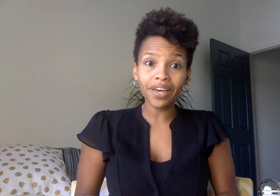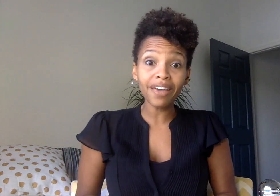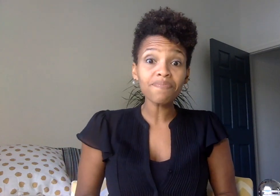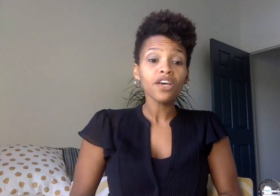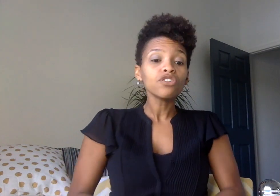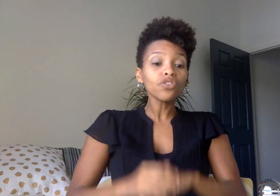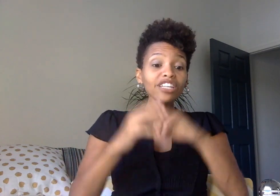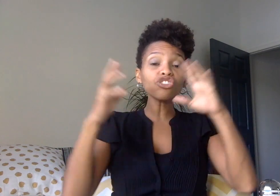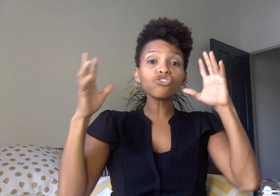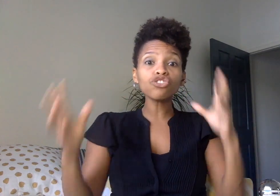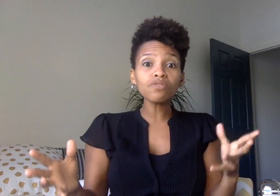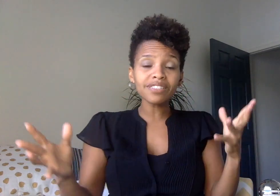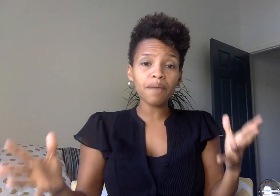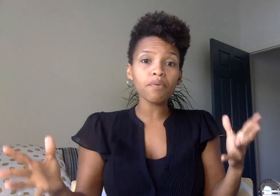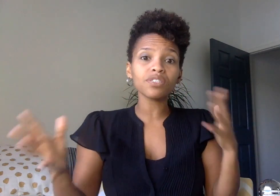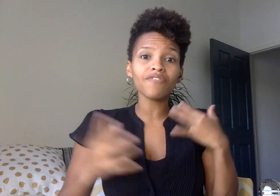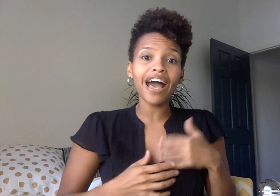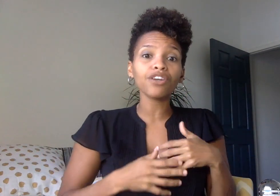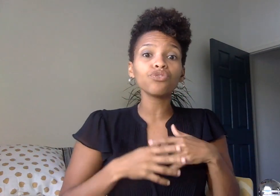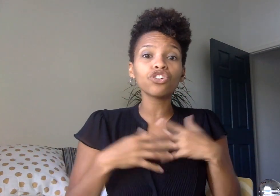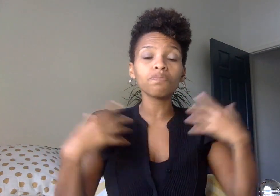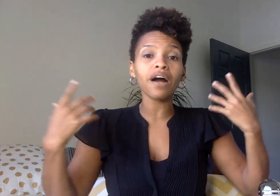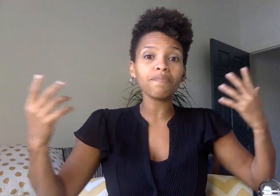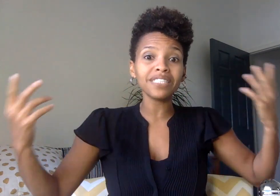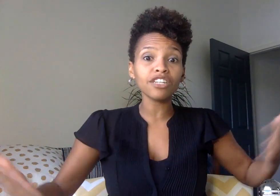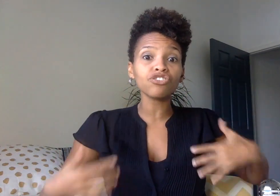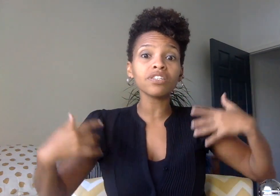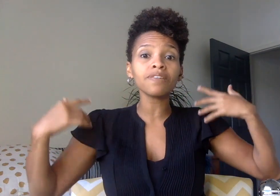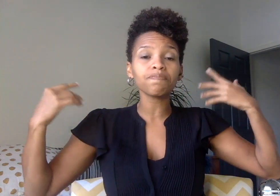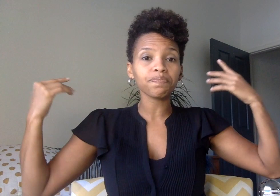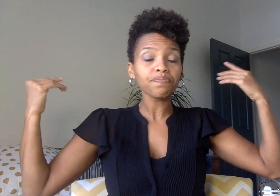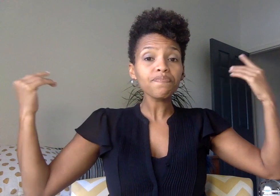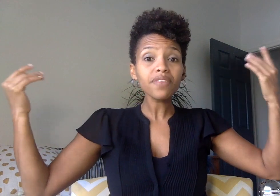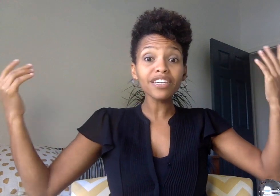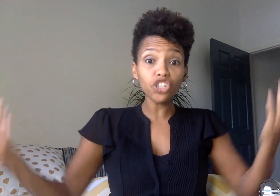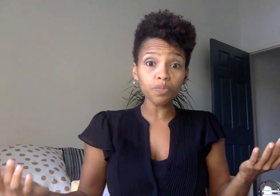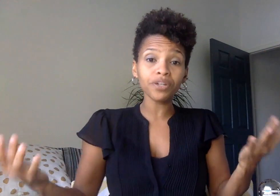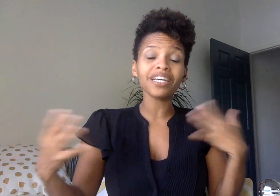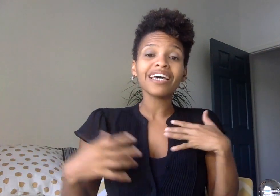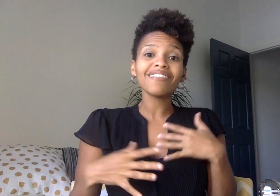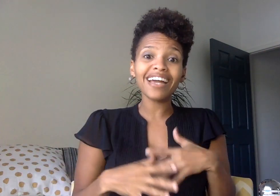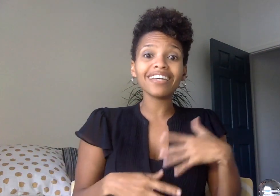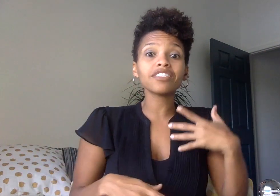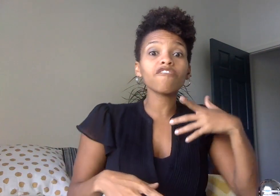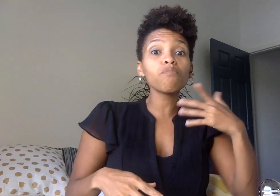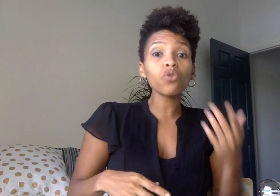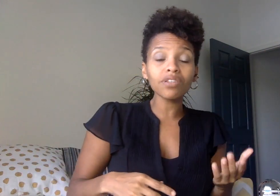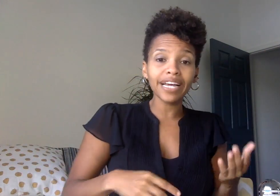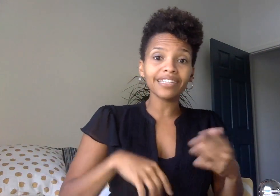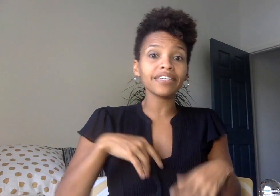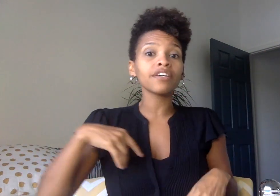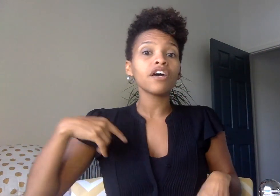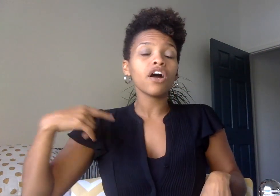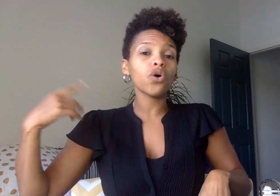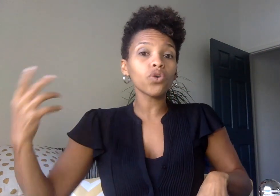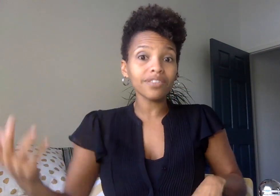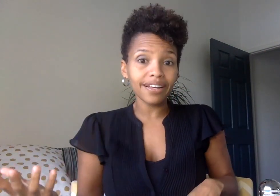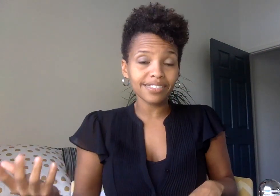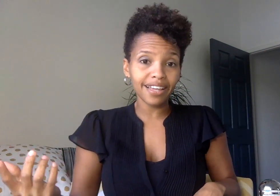okay. So that's just two examples of how you could potentially interpret the ideas of more likely or less